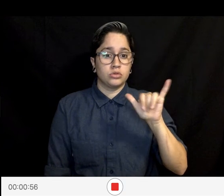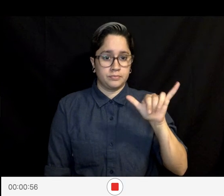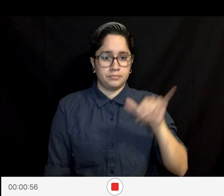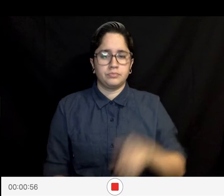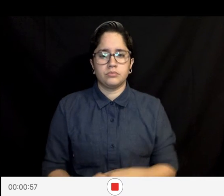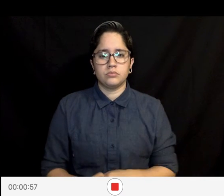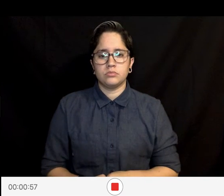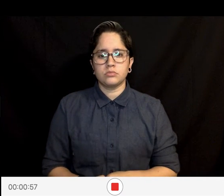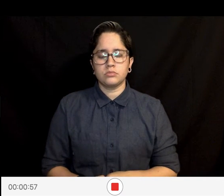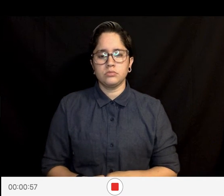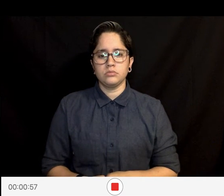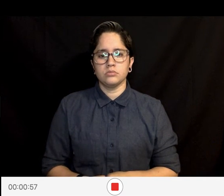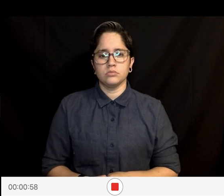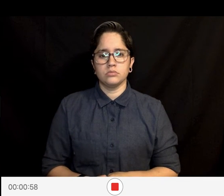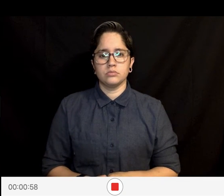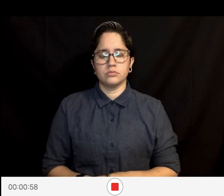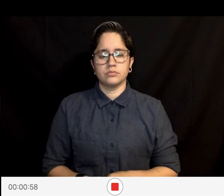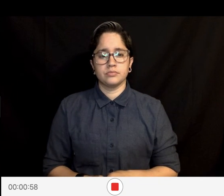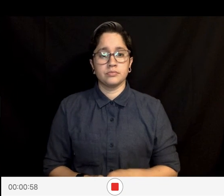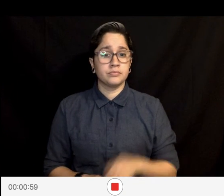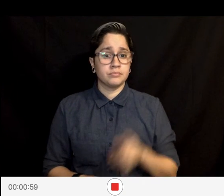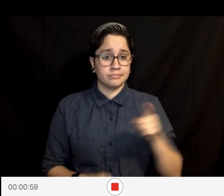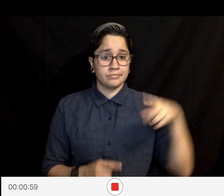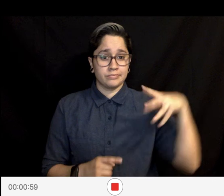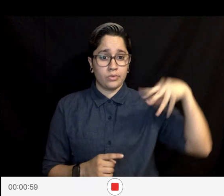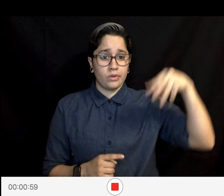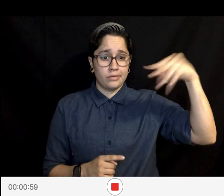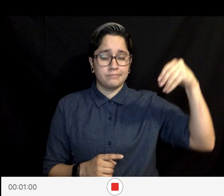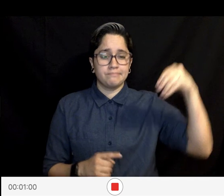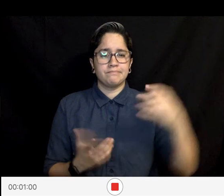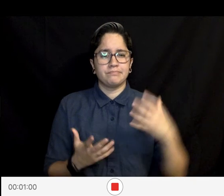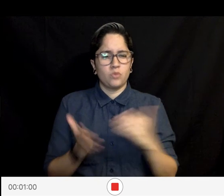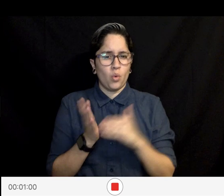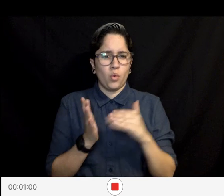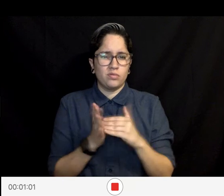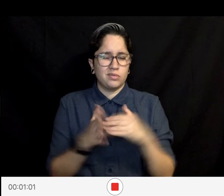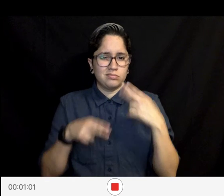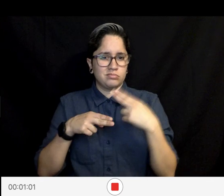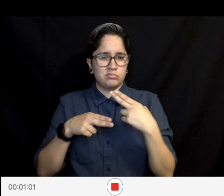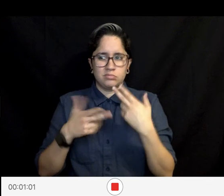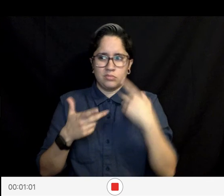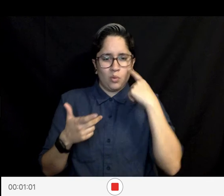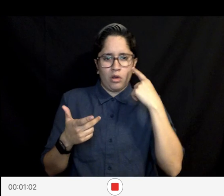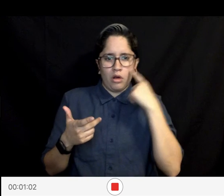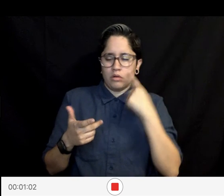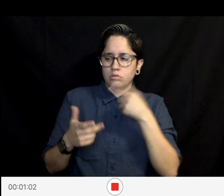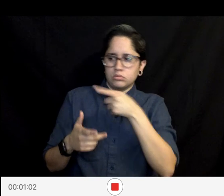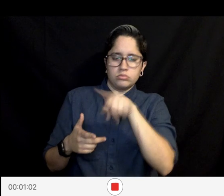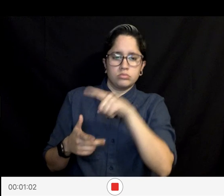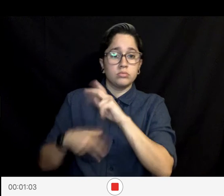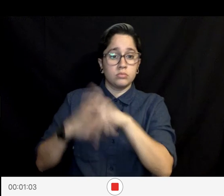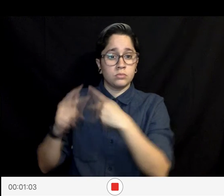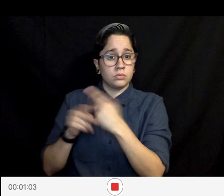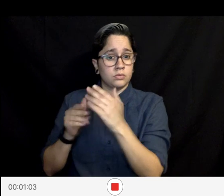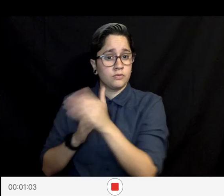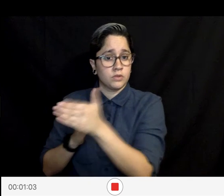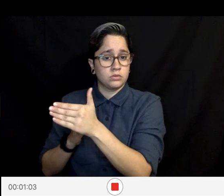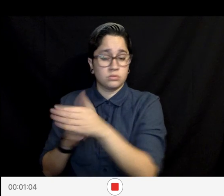often considered a species of fish by many people, but they are actually a species of plankton.